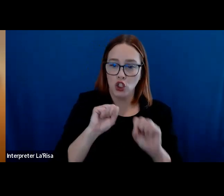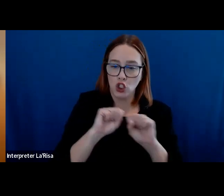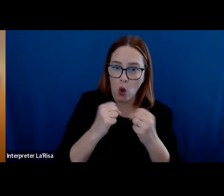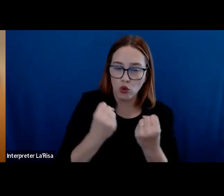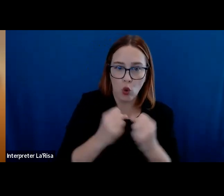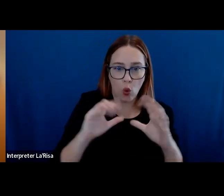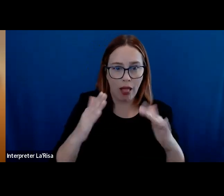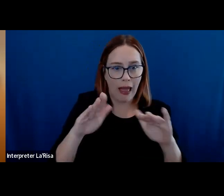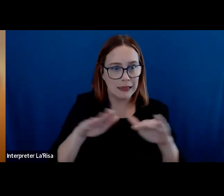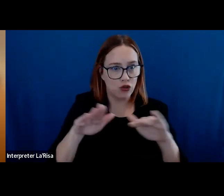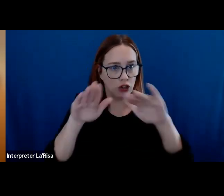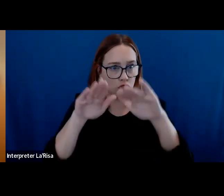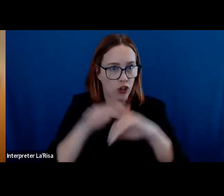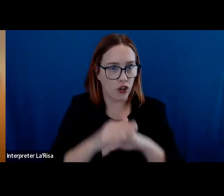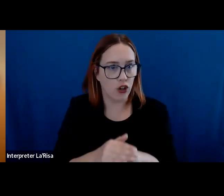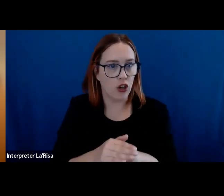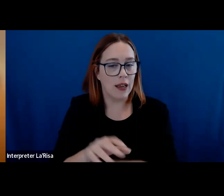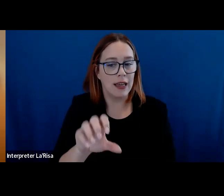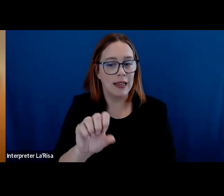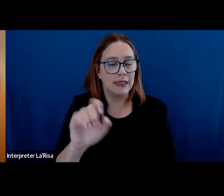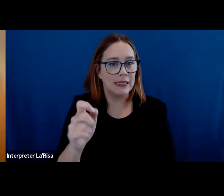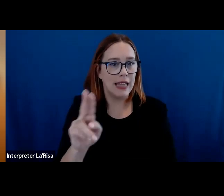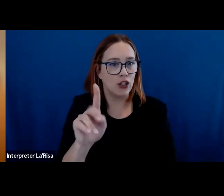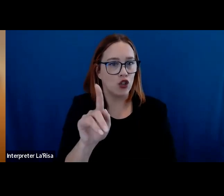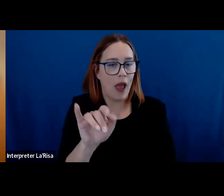sexuality, indigenous ancestry.